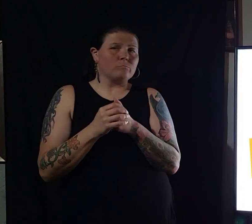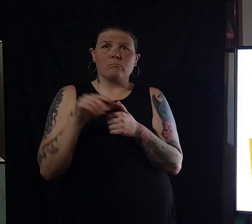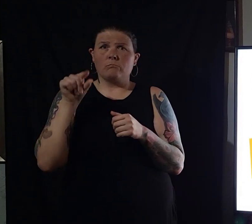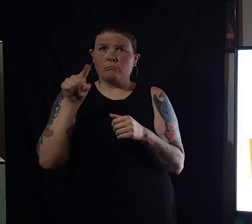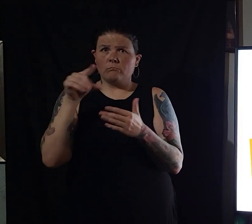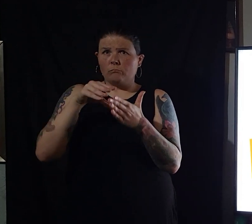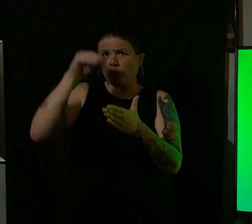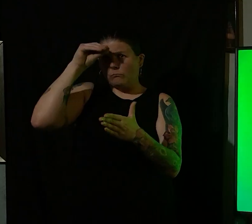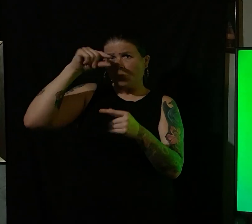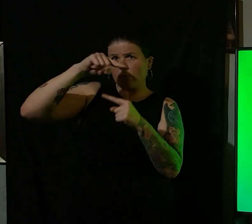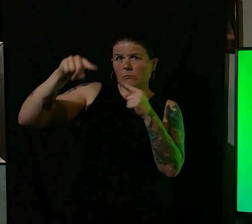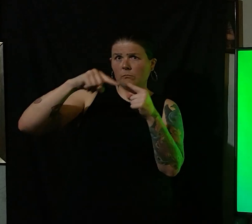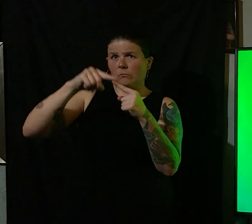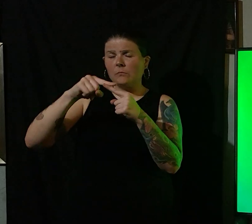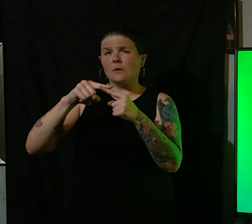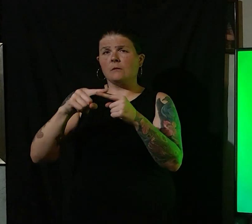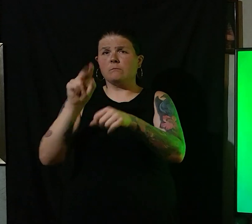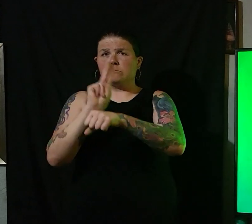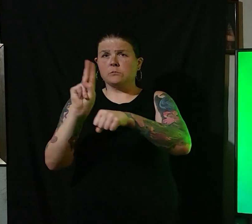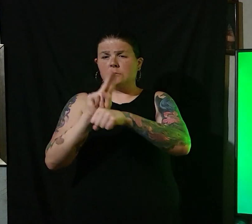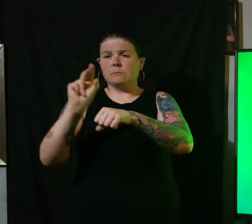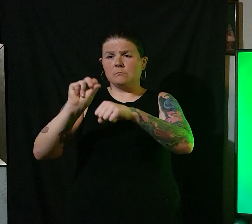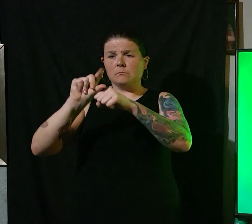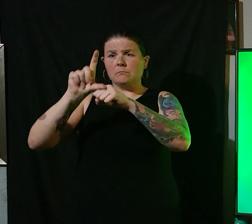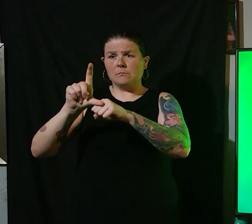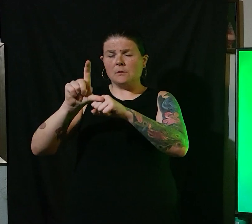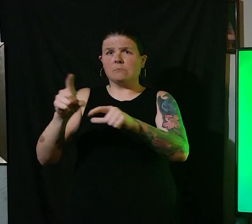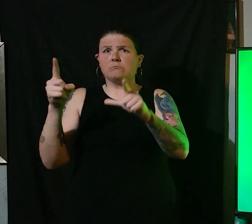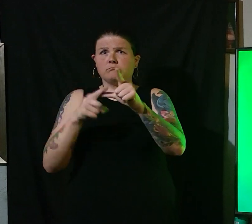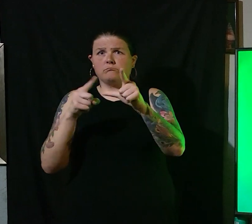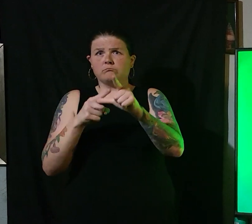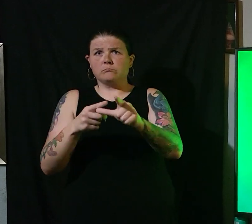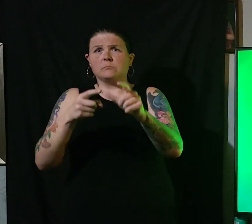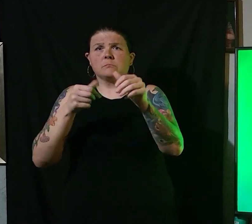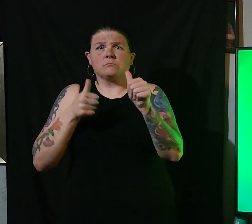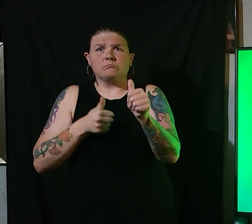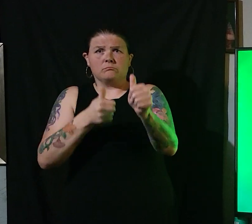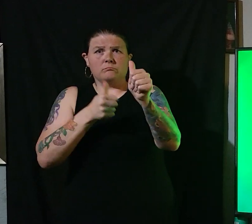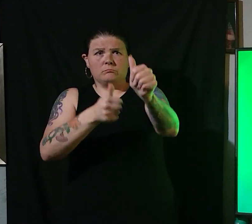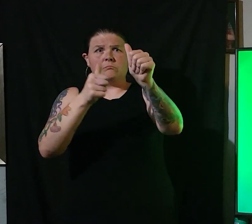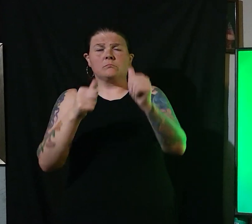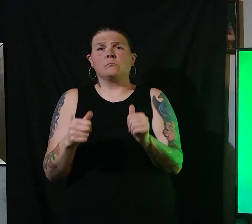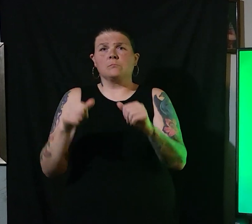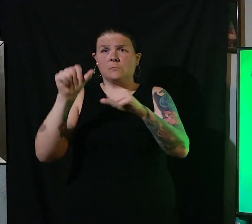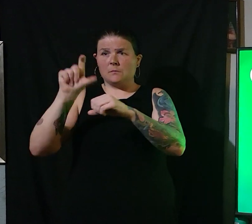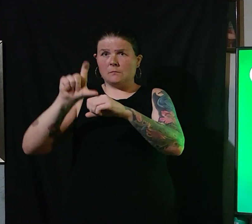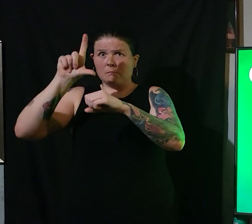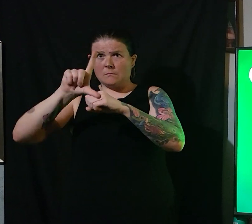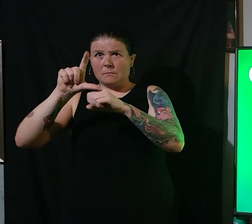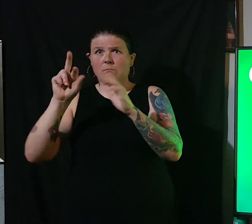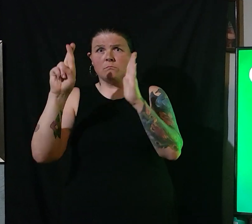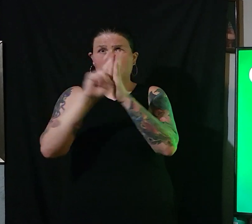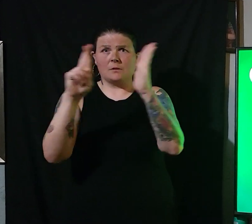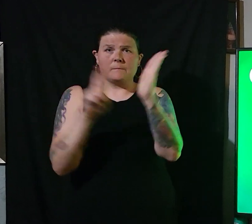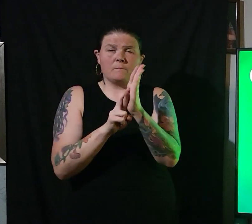You learn when to use capital letters by following the capitalization